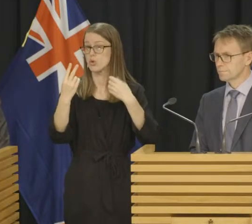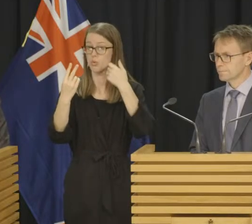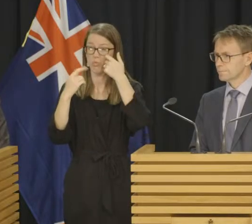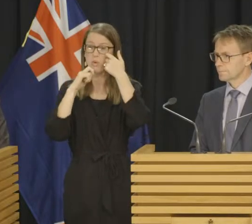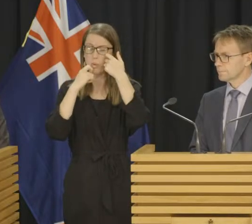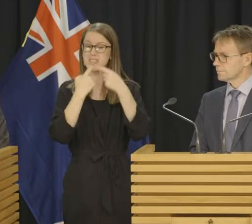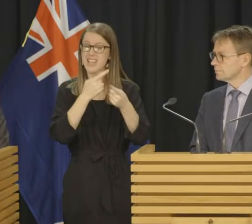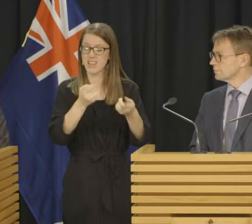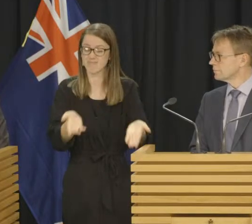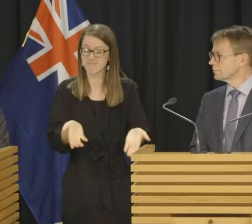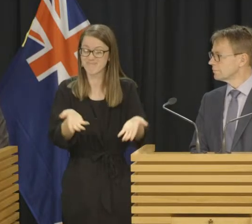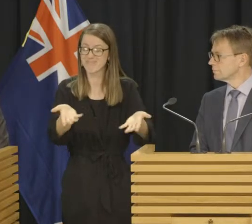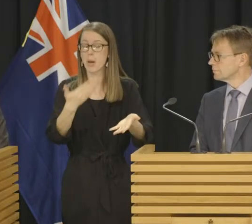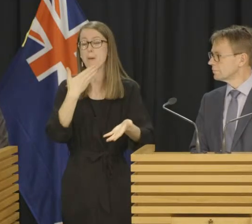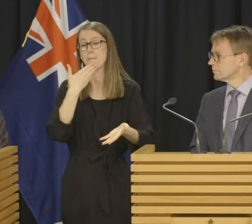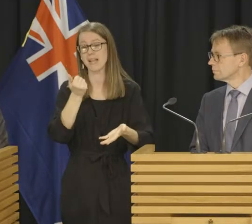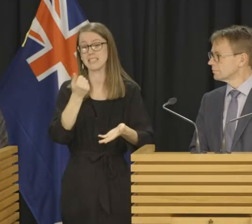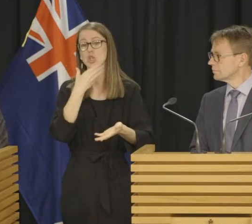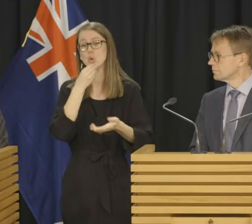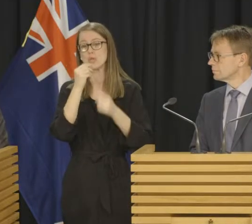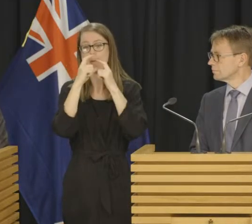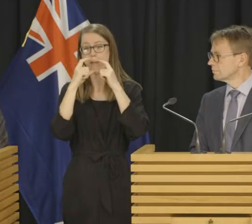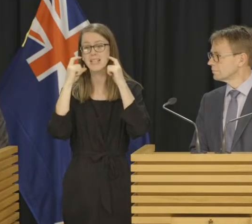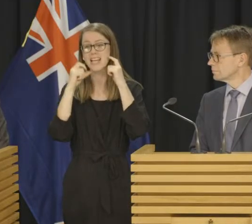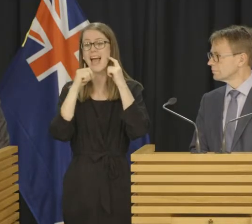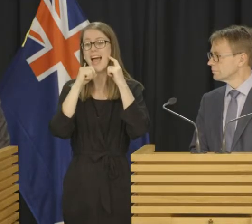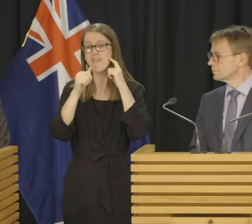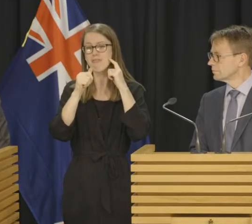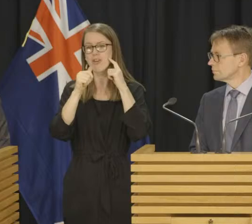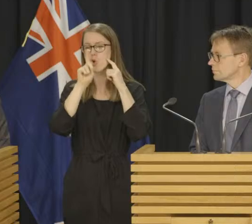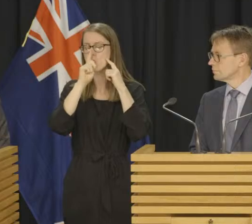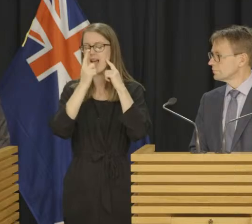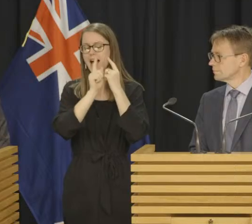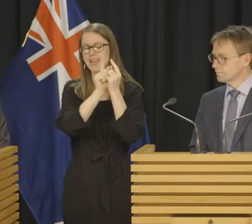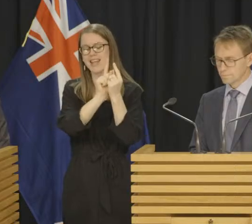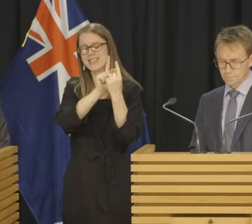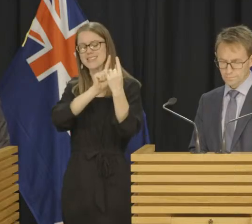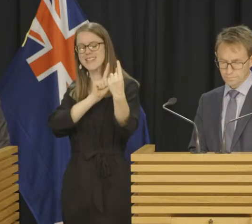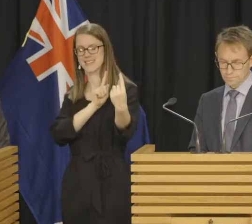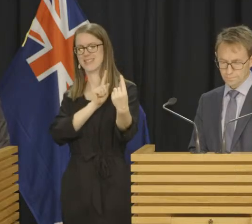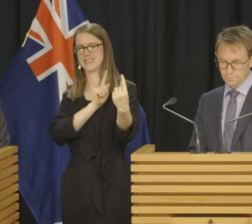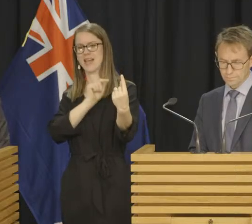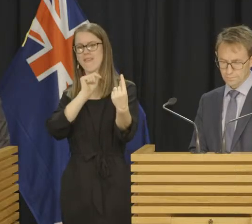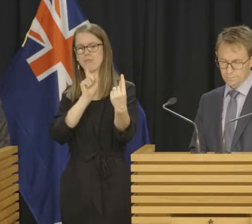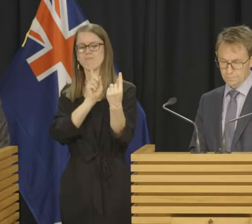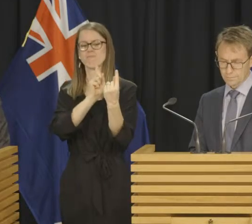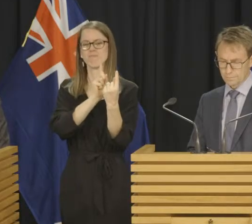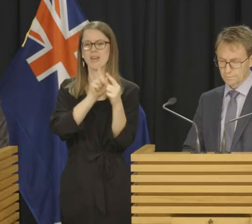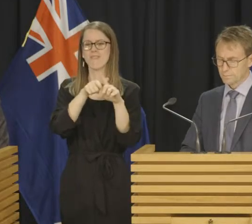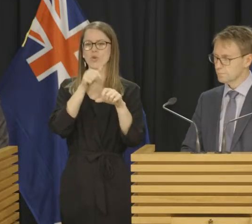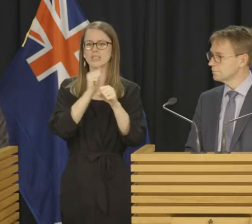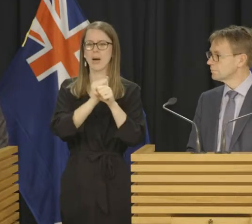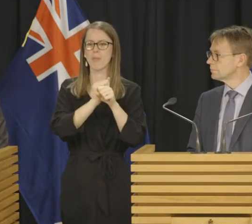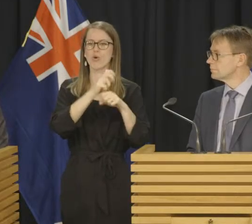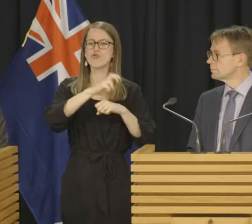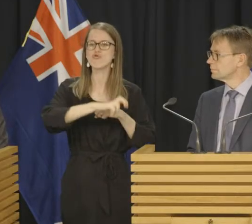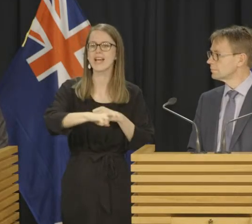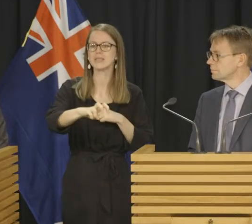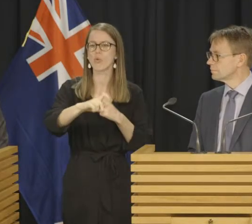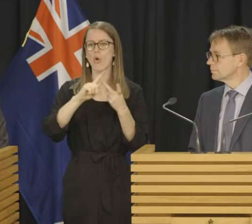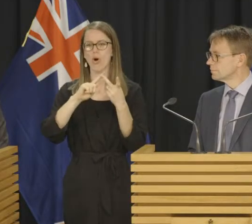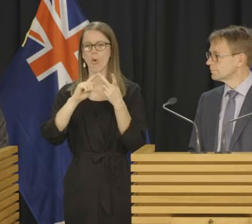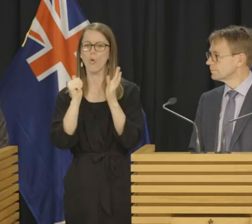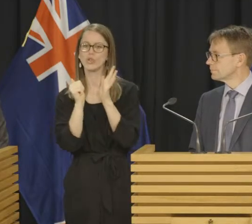be encouraged to wear masks in situations where physical distancing is not possible, such as on public transport or